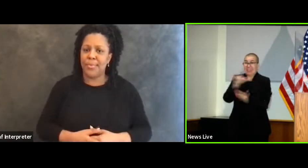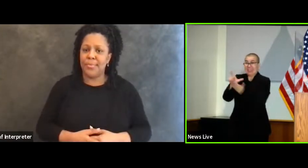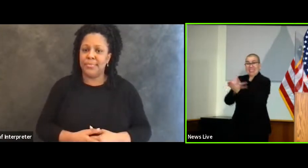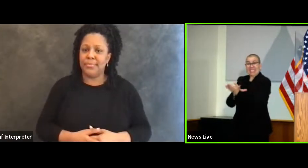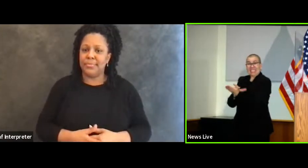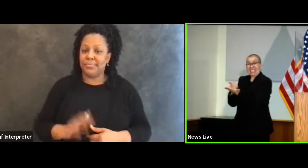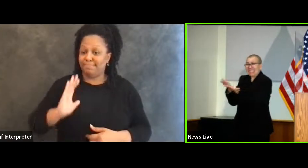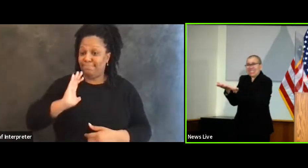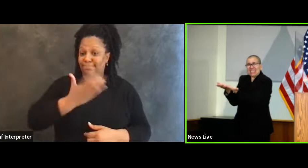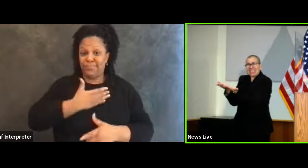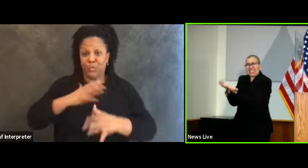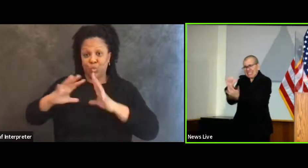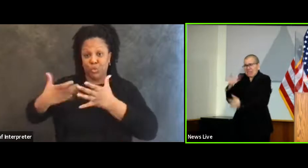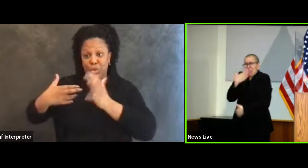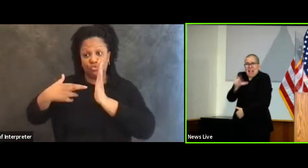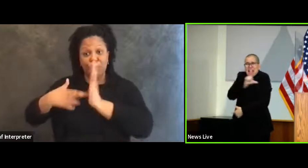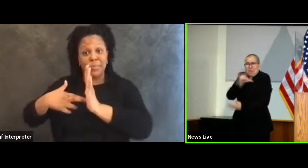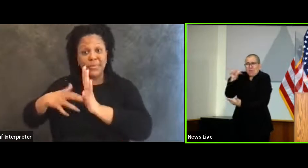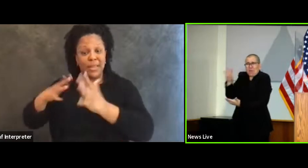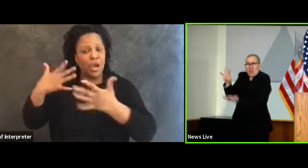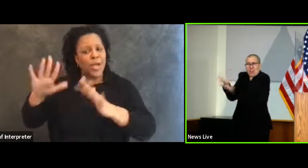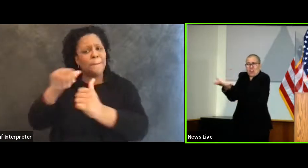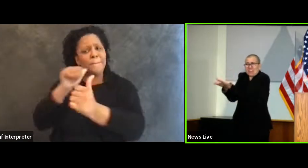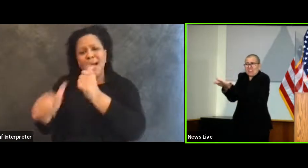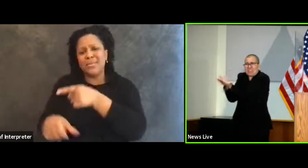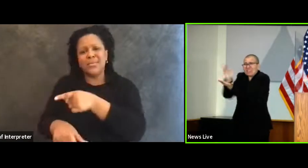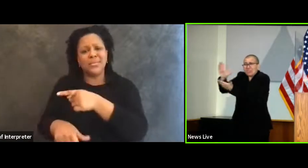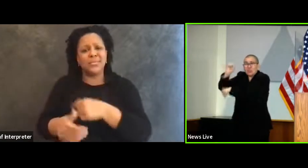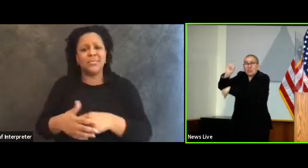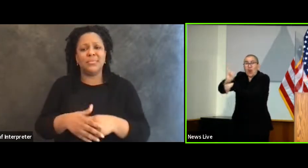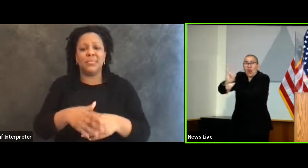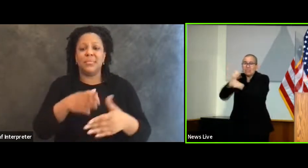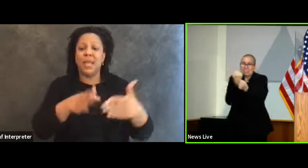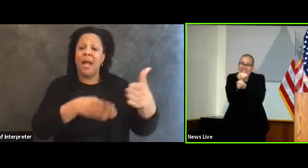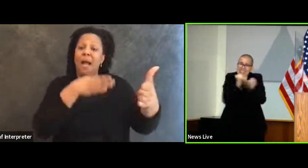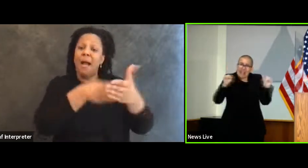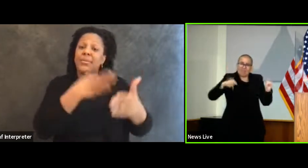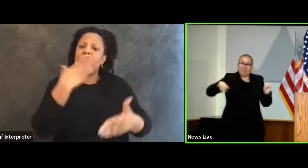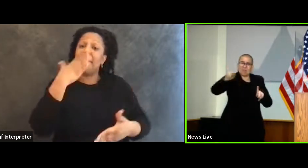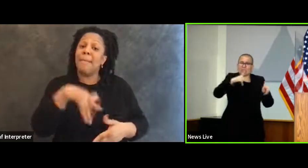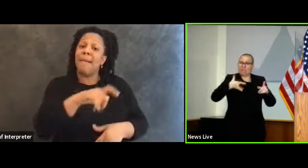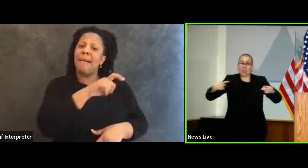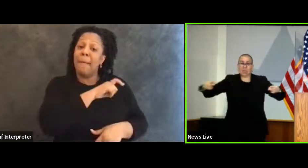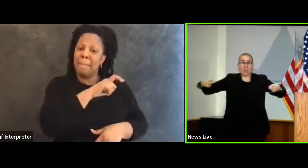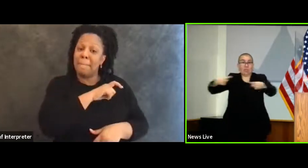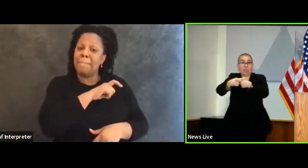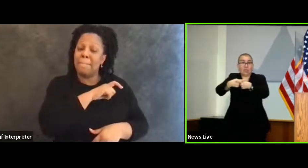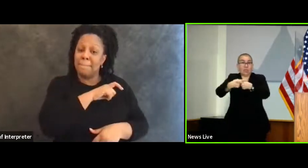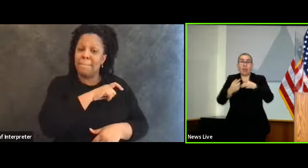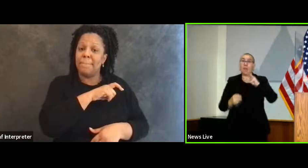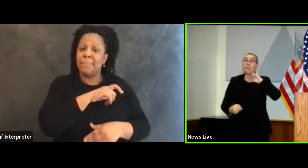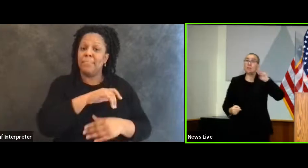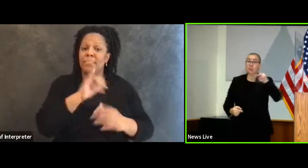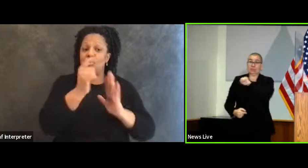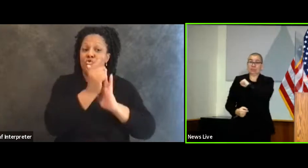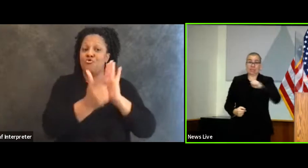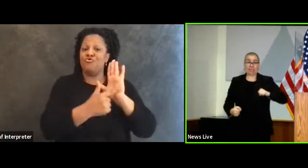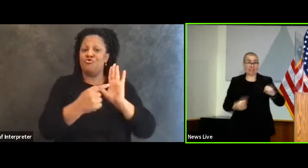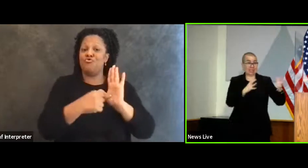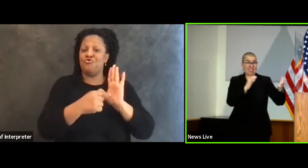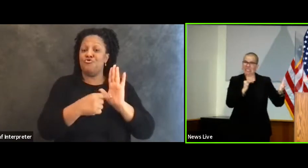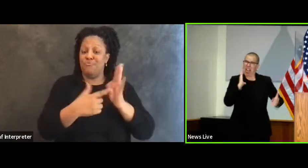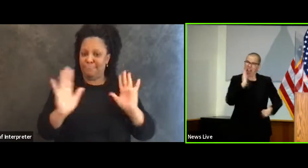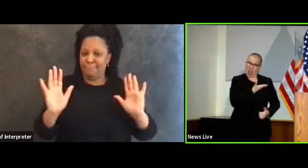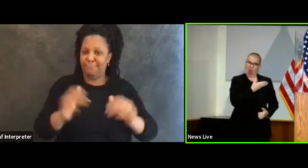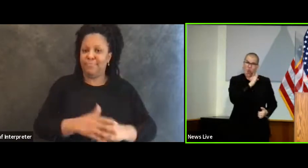We did that in our Public Safety Omnibus Bill, which will now be confereed with the Minnesota Senate. Our bill has several provisions to